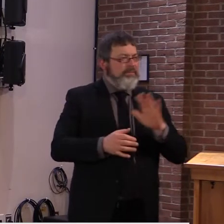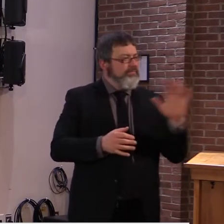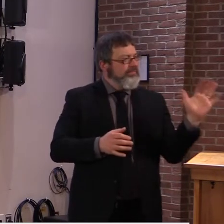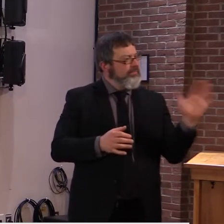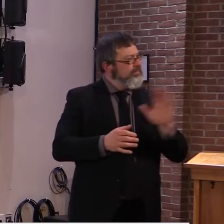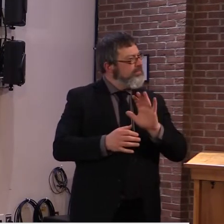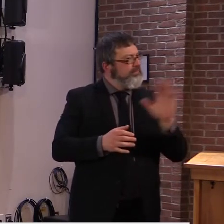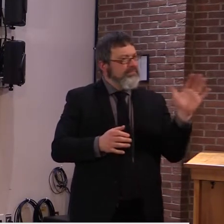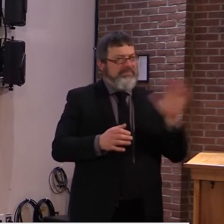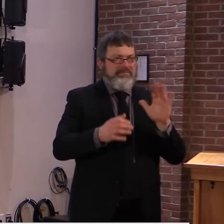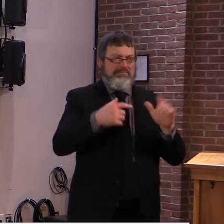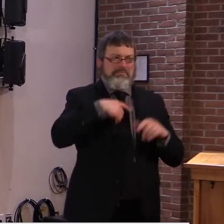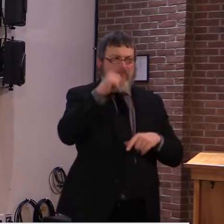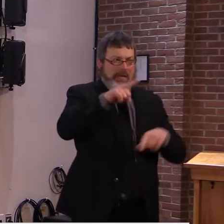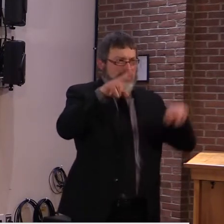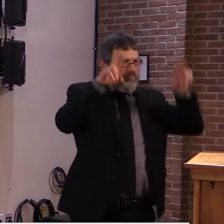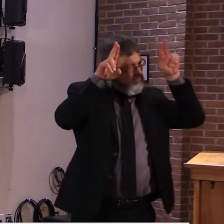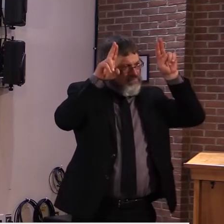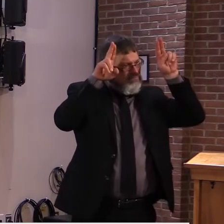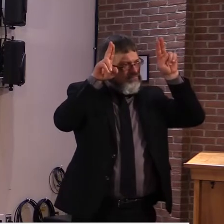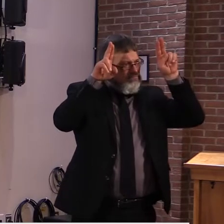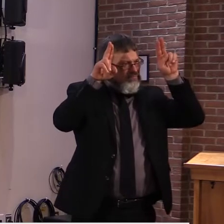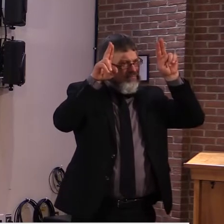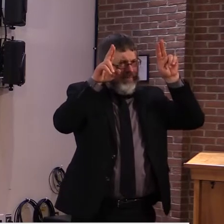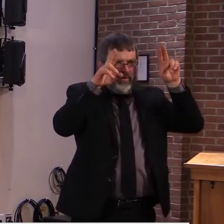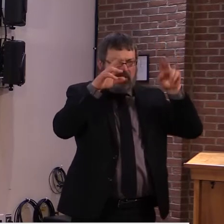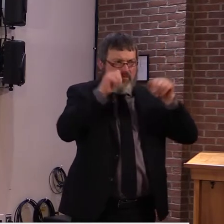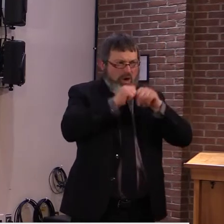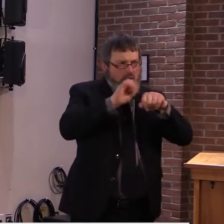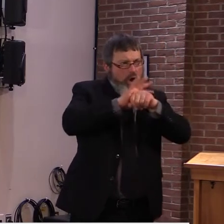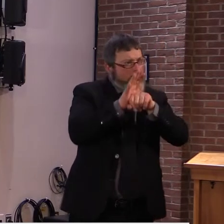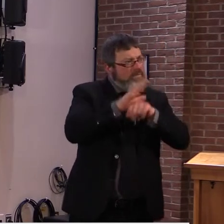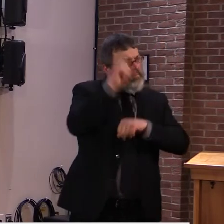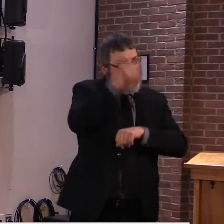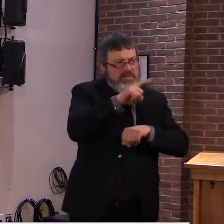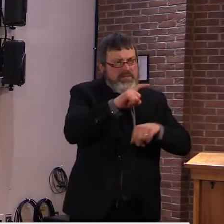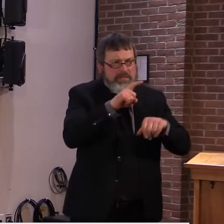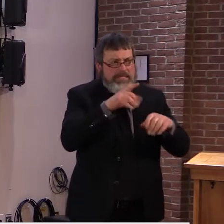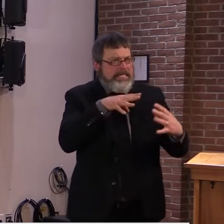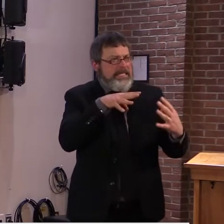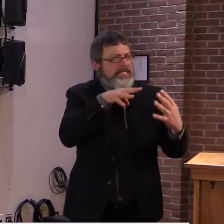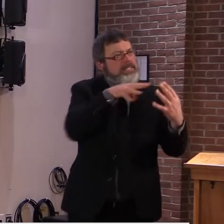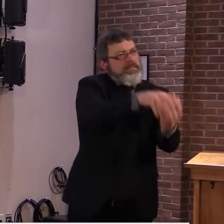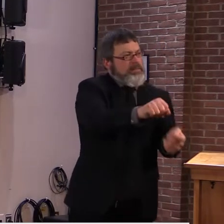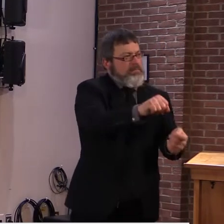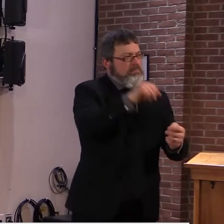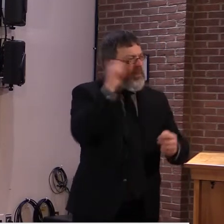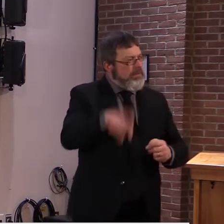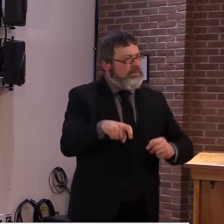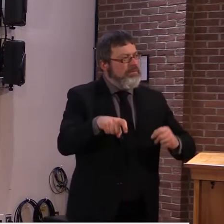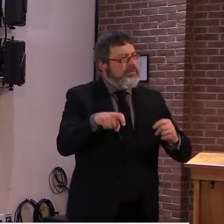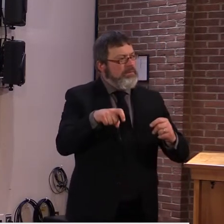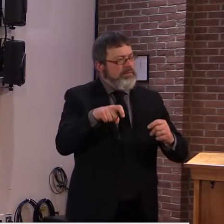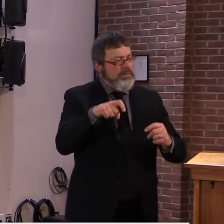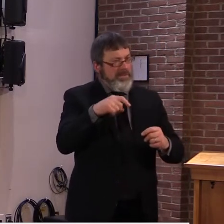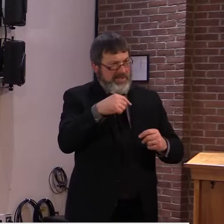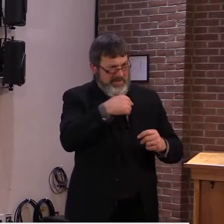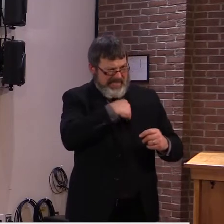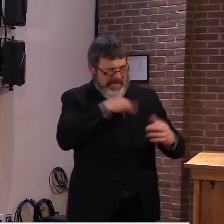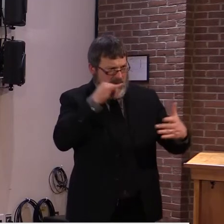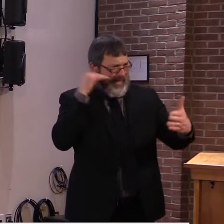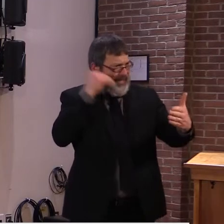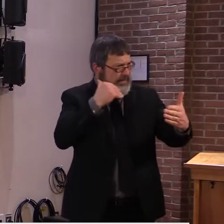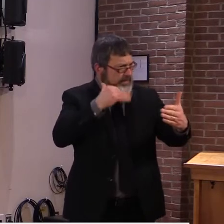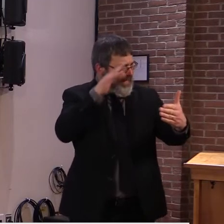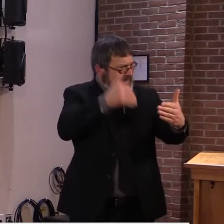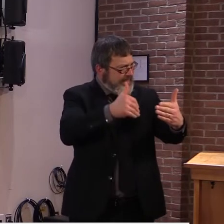endpoint, one in which we can have hope that many more people together around the table will surround us in the